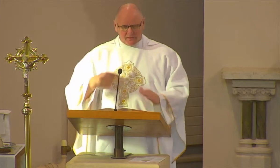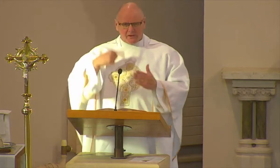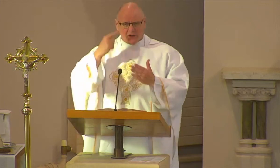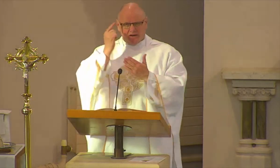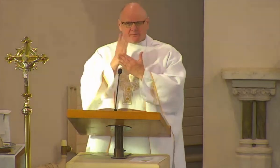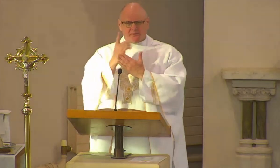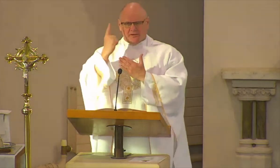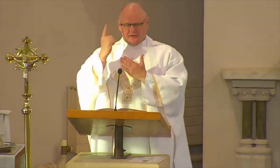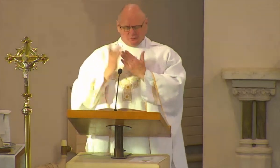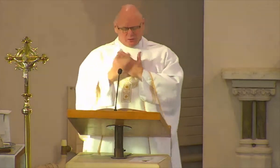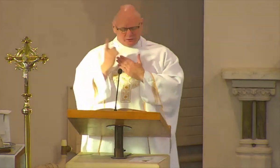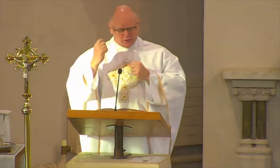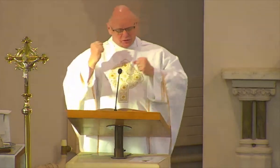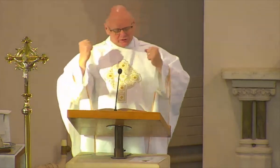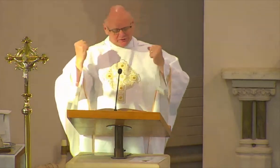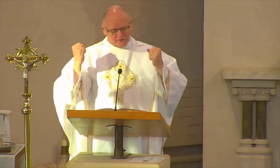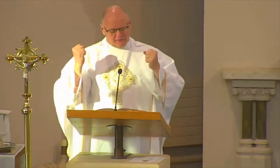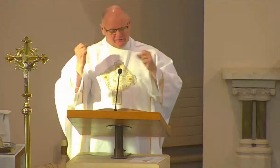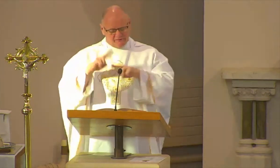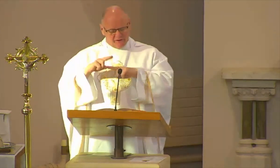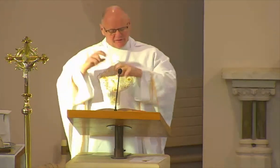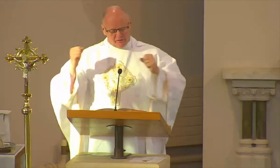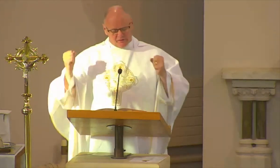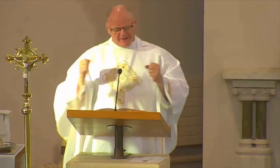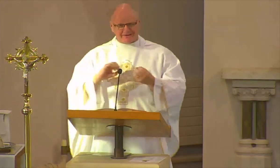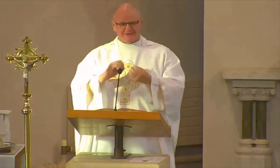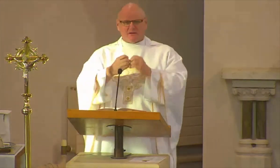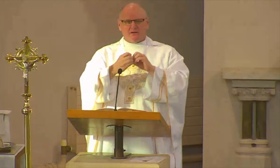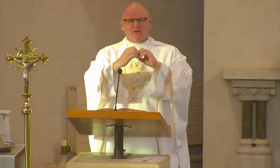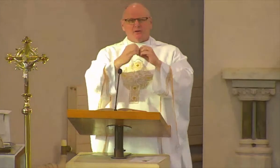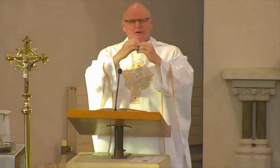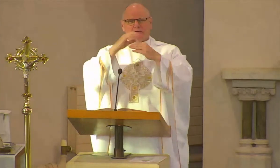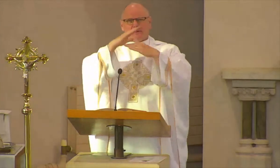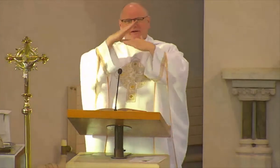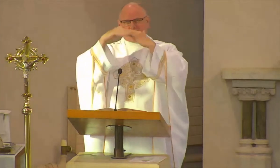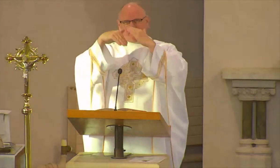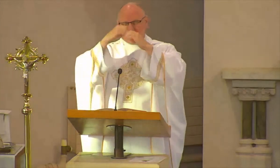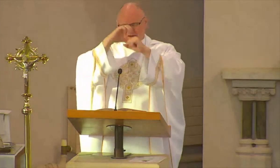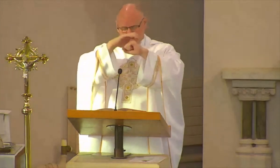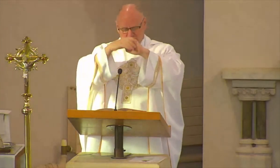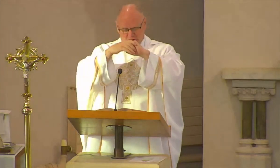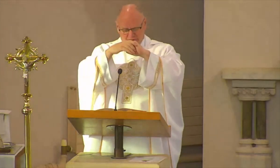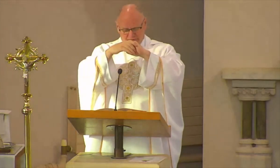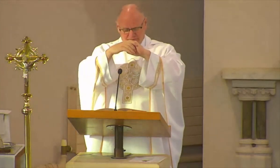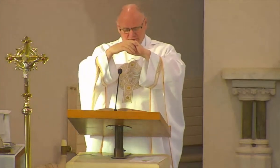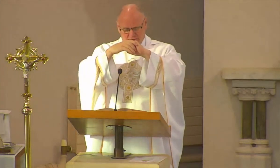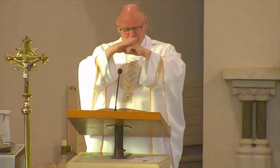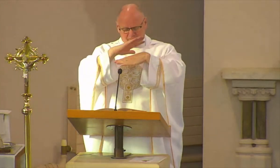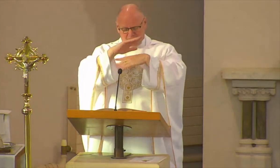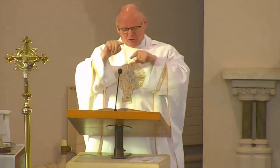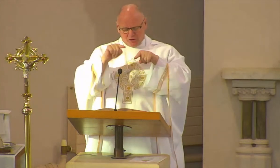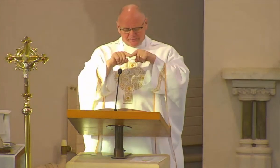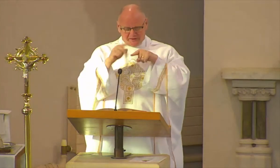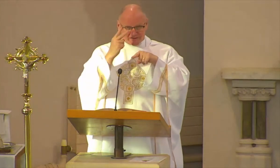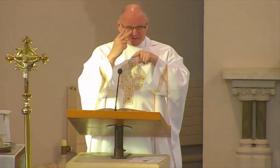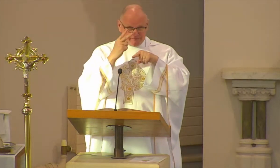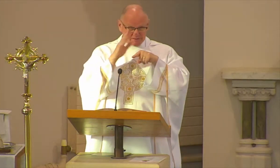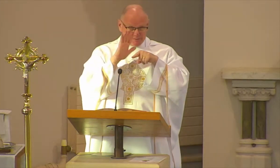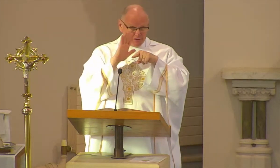I believe in one God, Father Almighty, creator of heaven and earth, of all things visible and